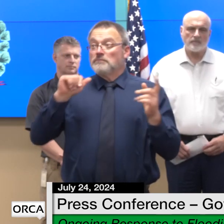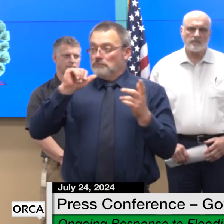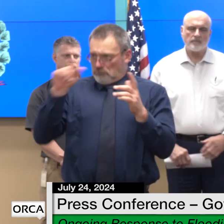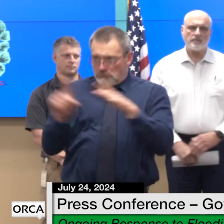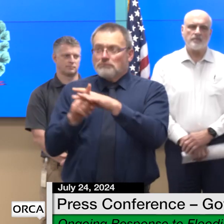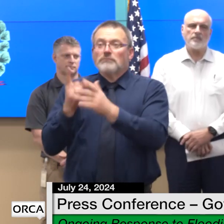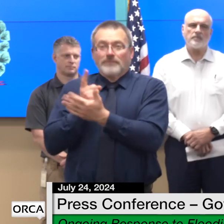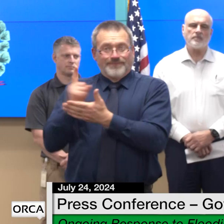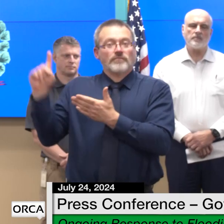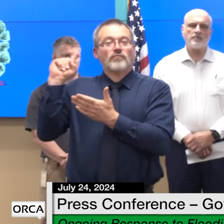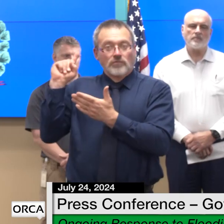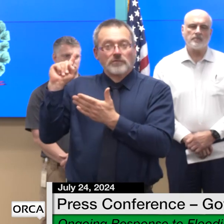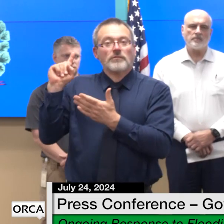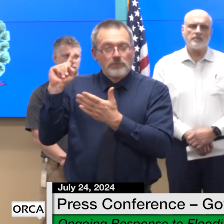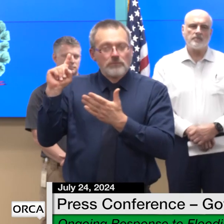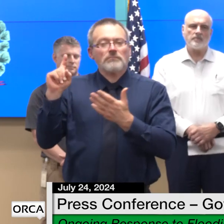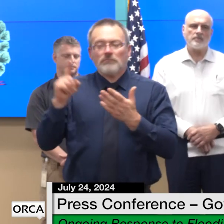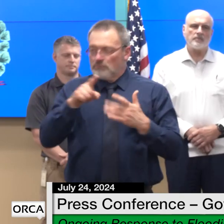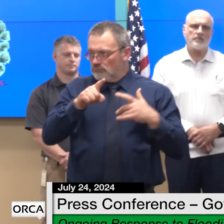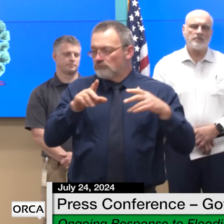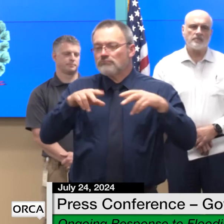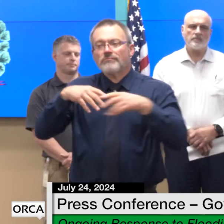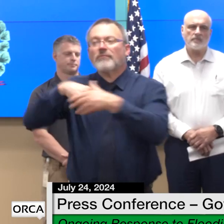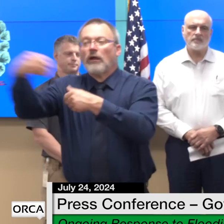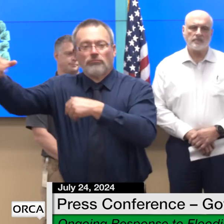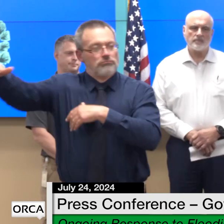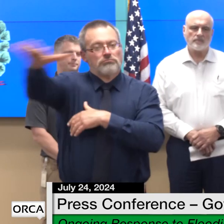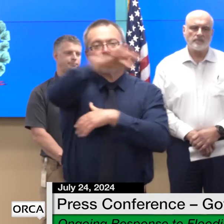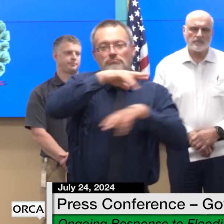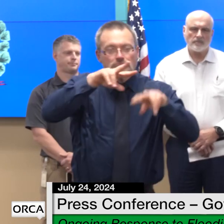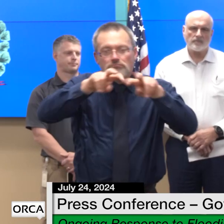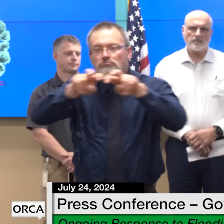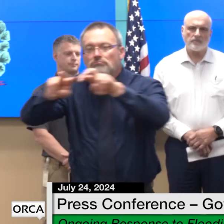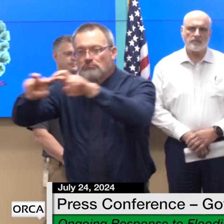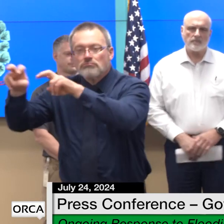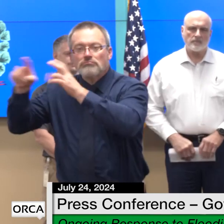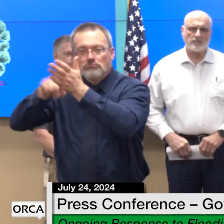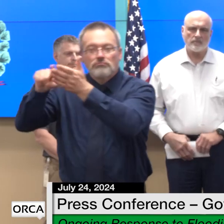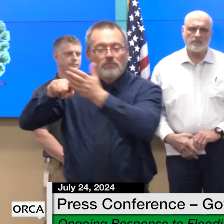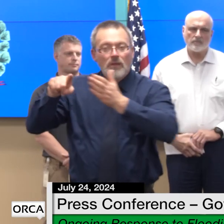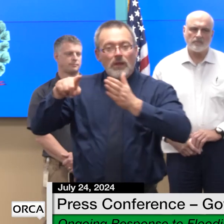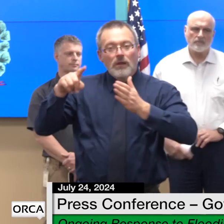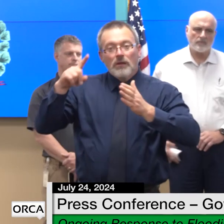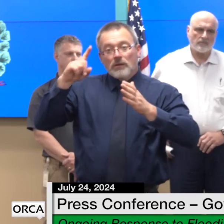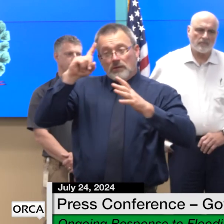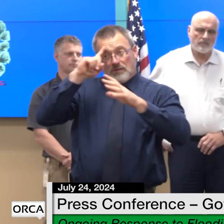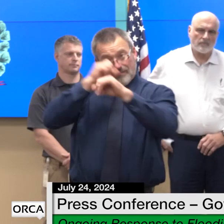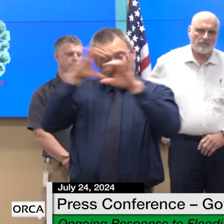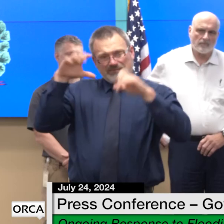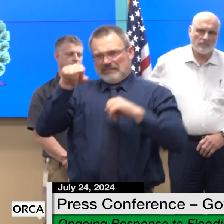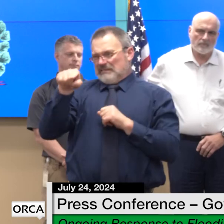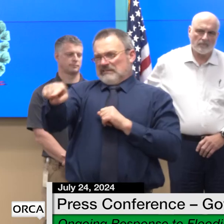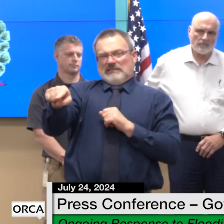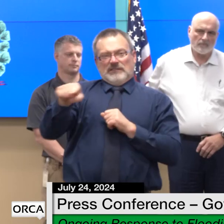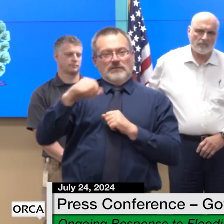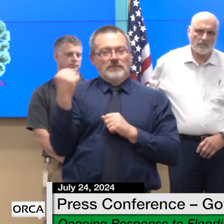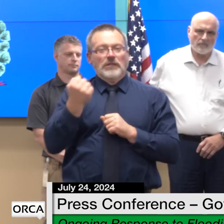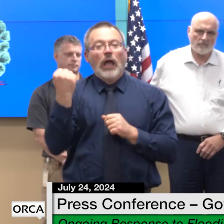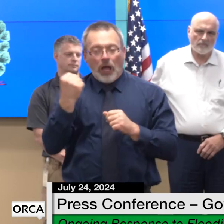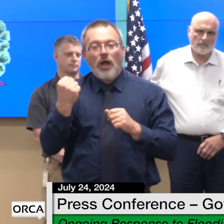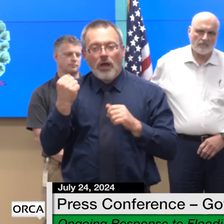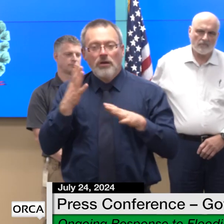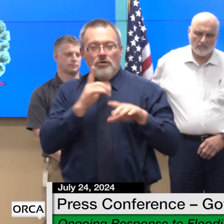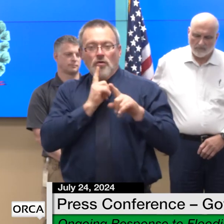continuing to assess damage, and we now expect to have an update by Saturday to determine if we qualify for an